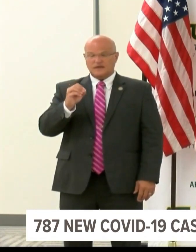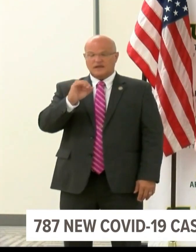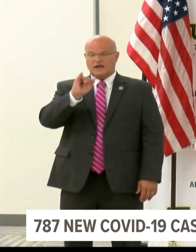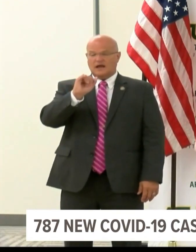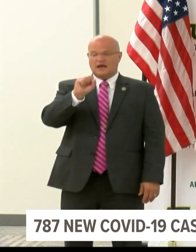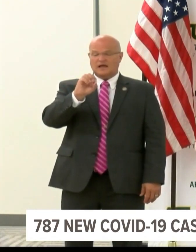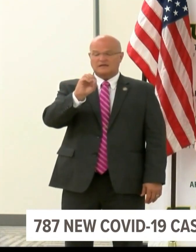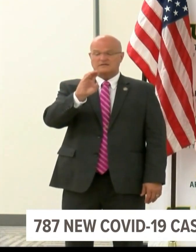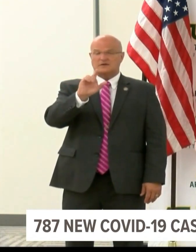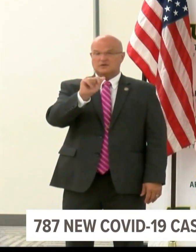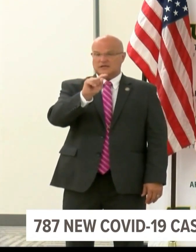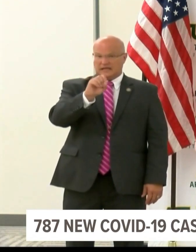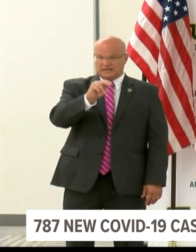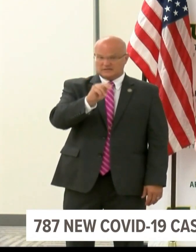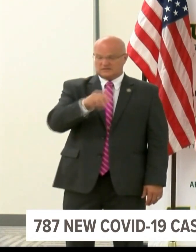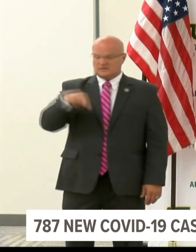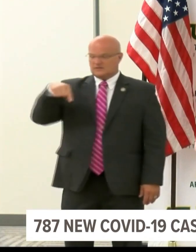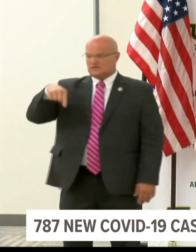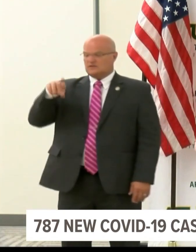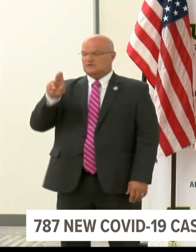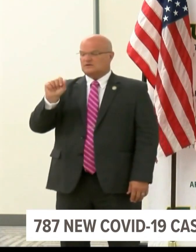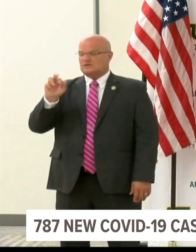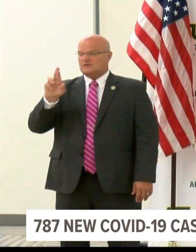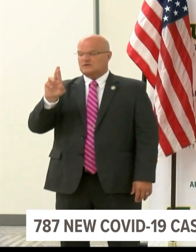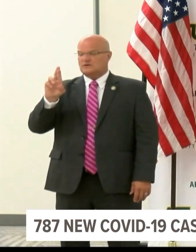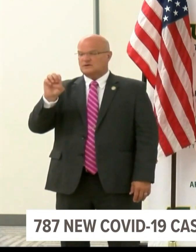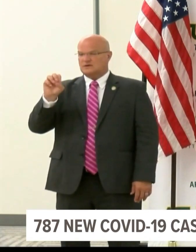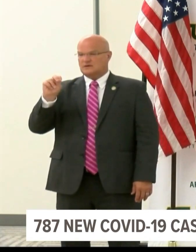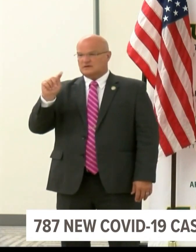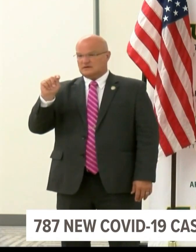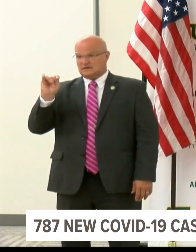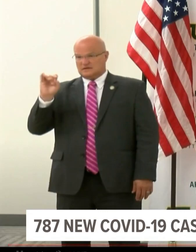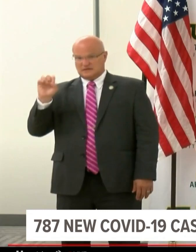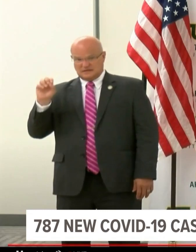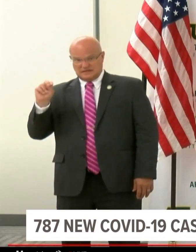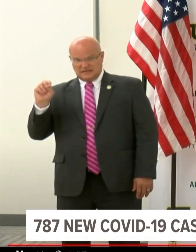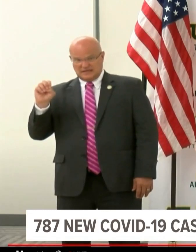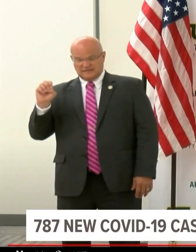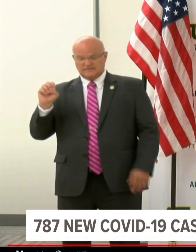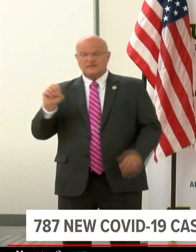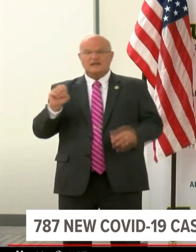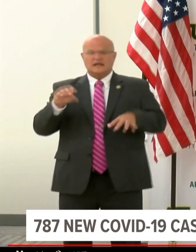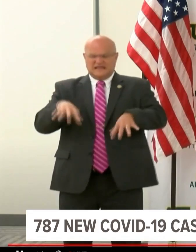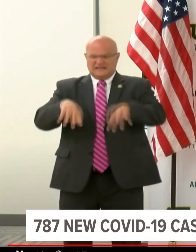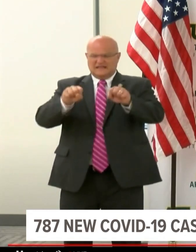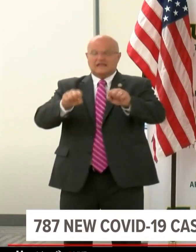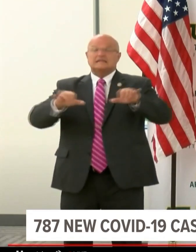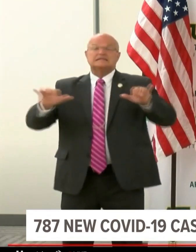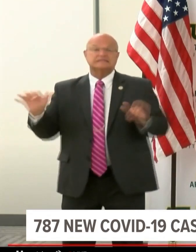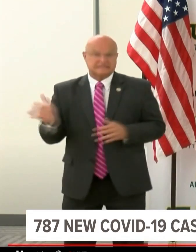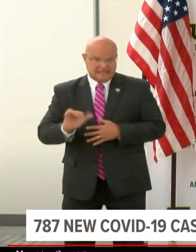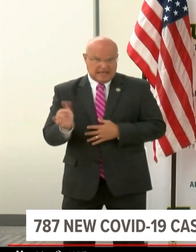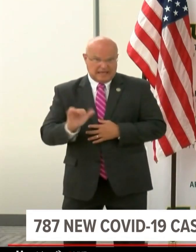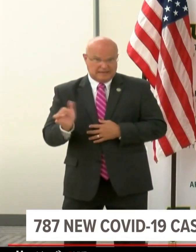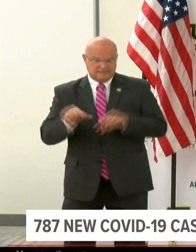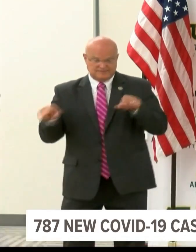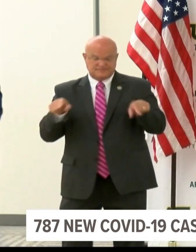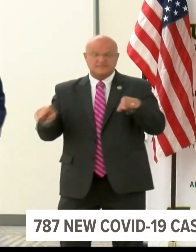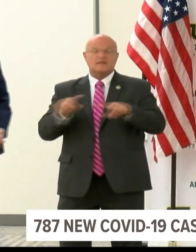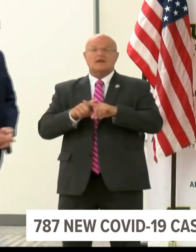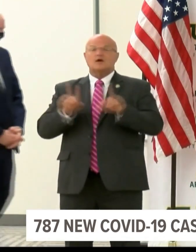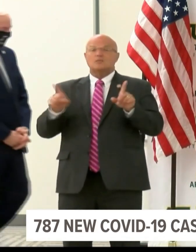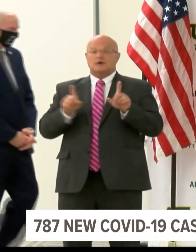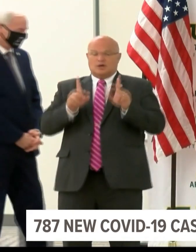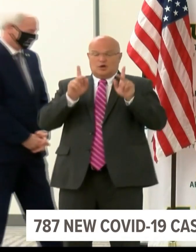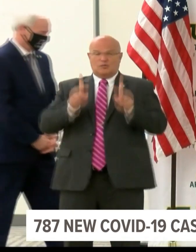isolation and quarantine, the activities that someone would take would be essentially the same. So